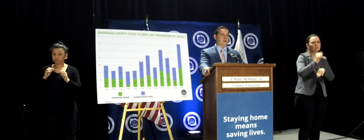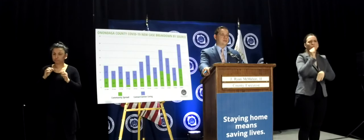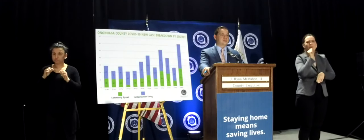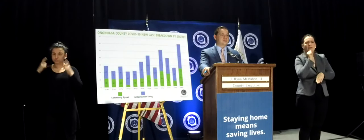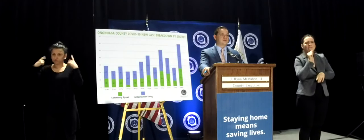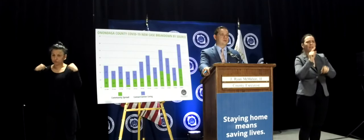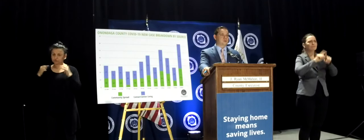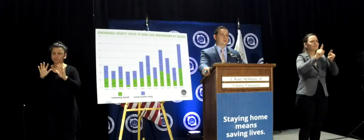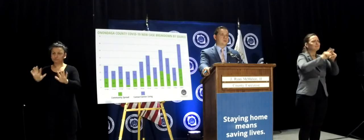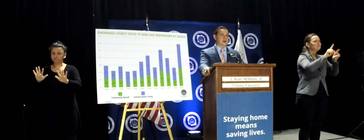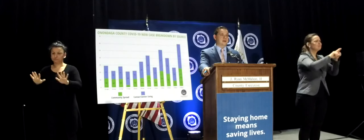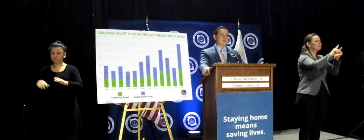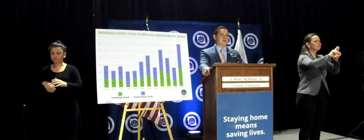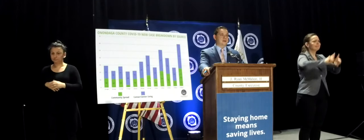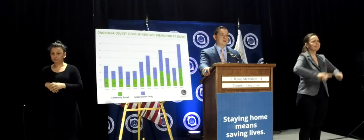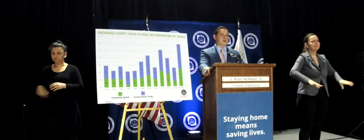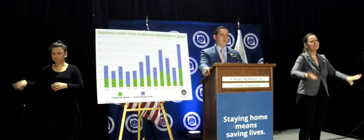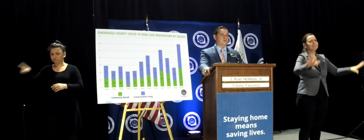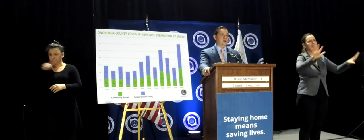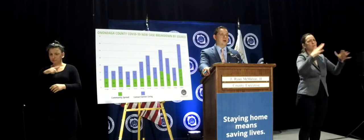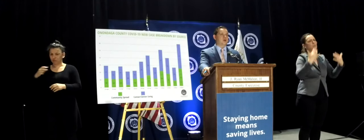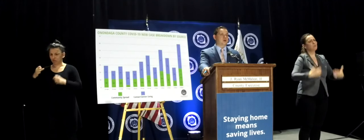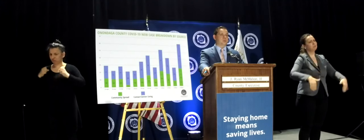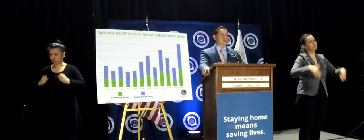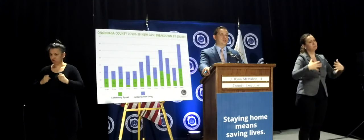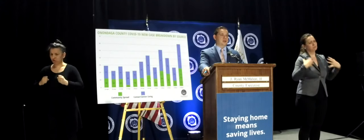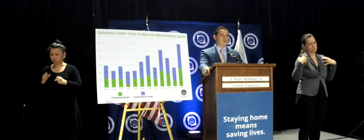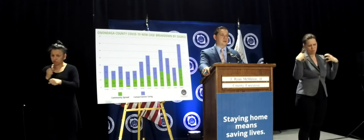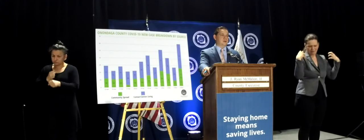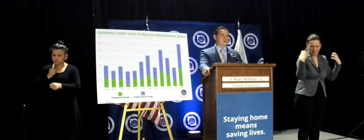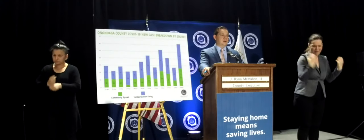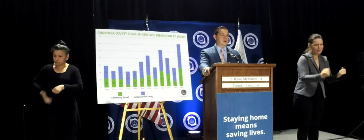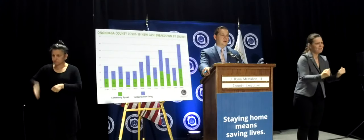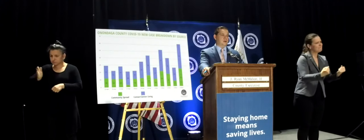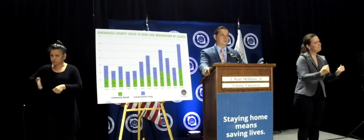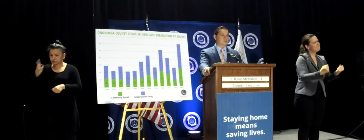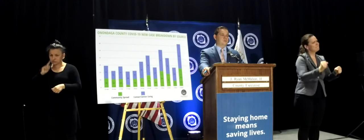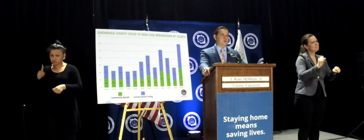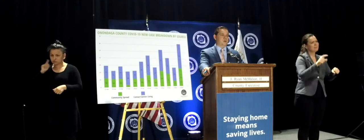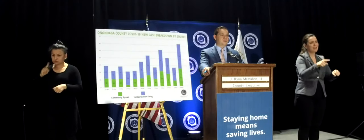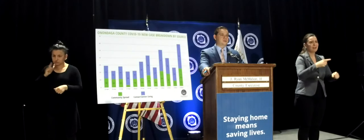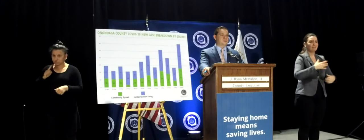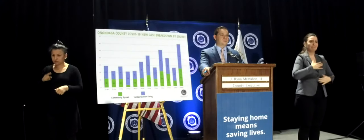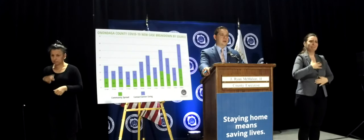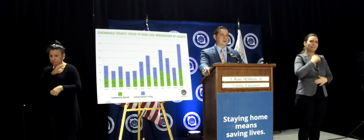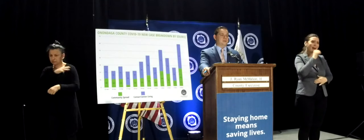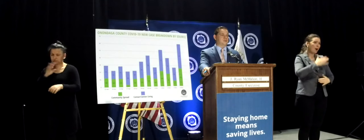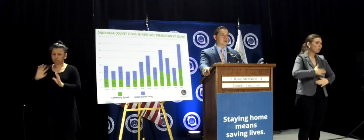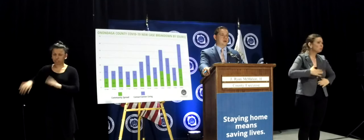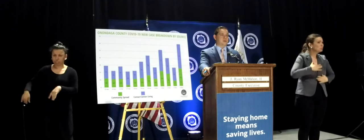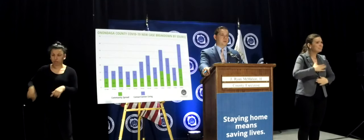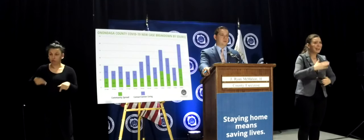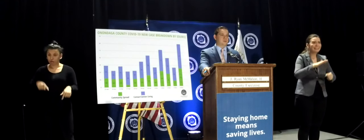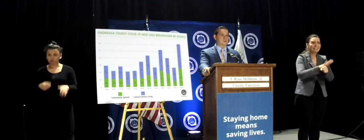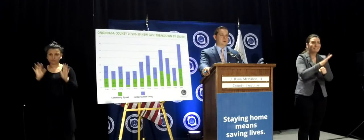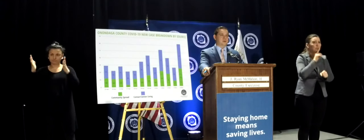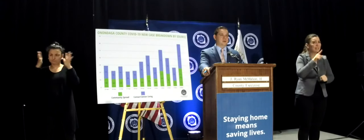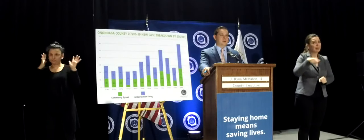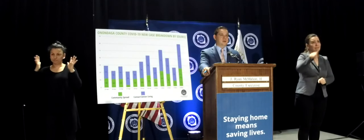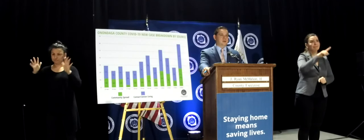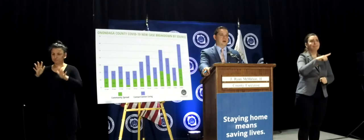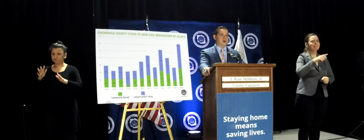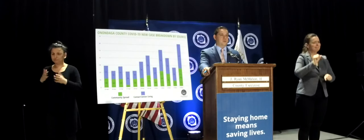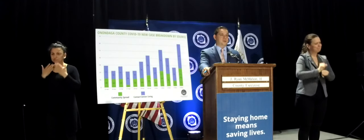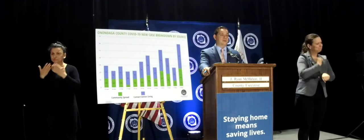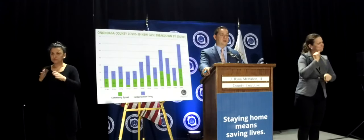very courageous individuals that were very underappreciated before this pandemic started, but